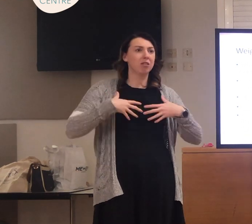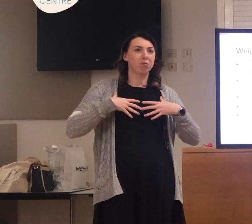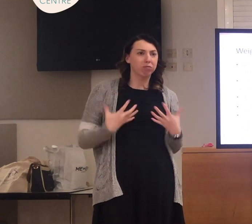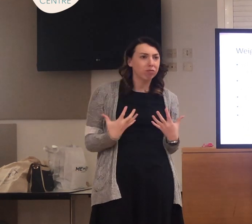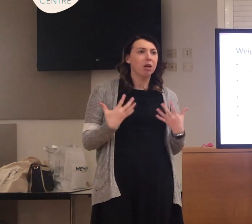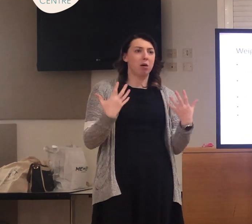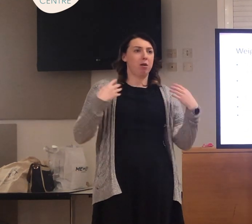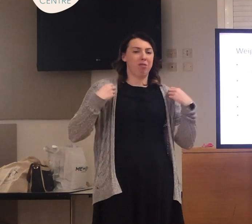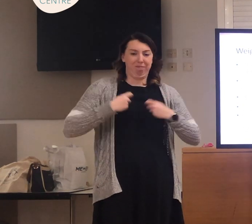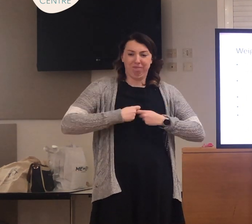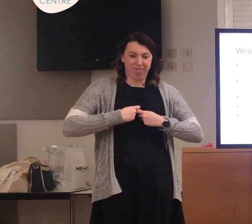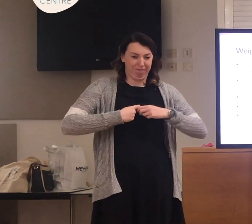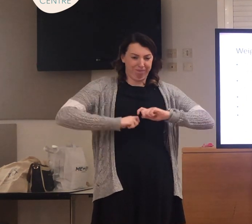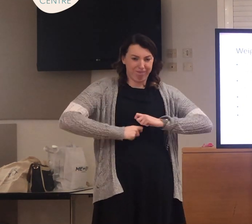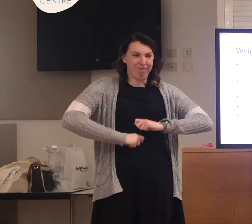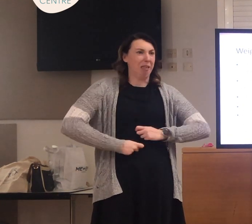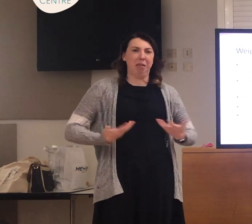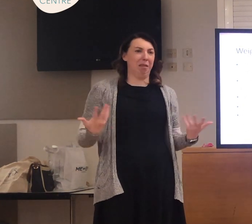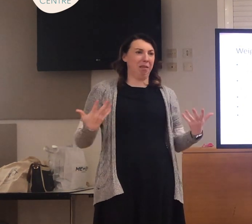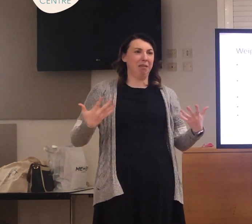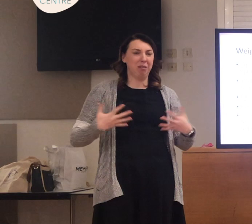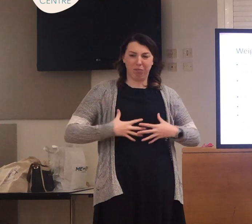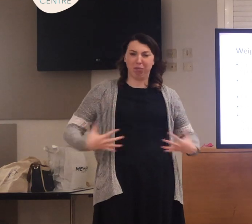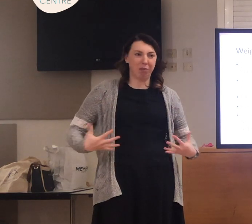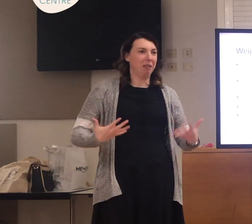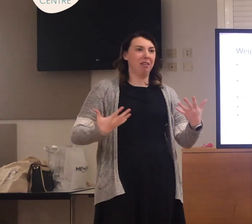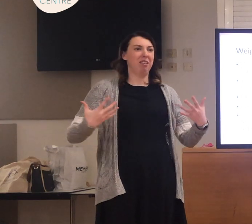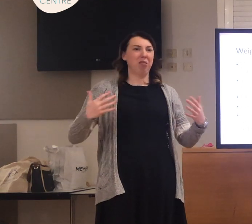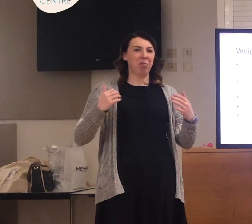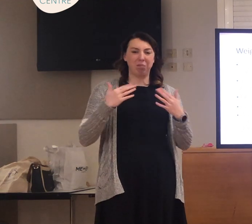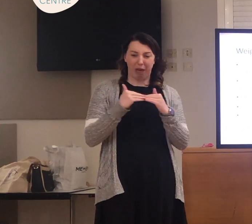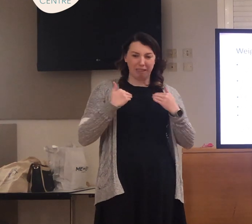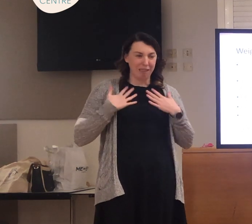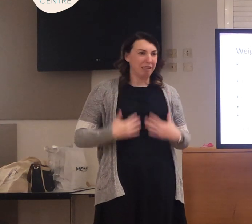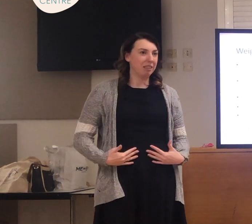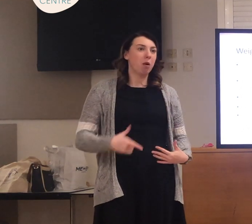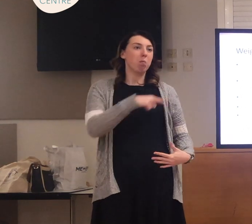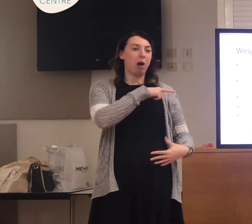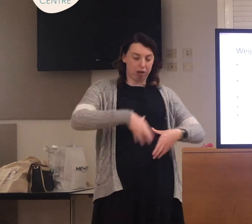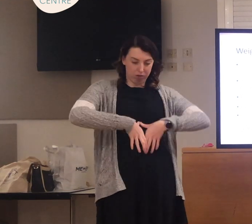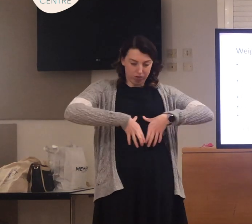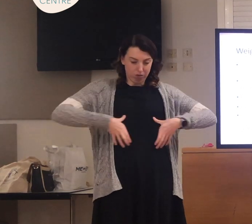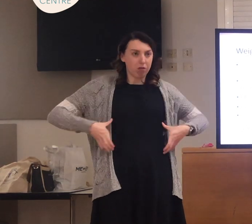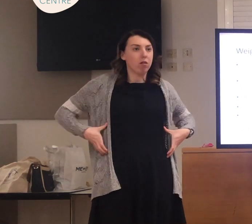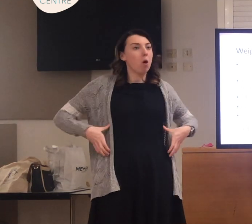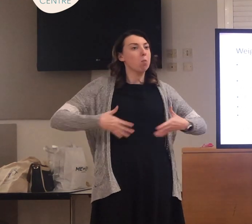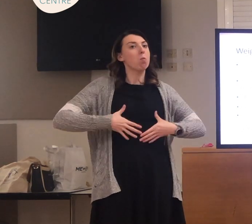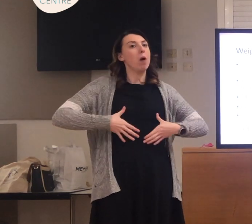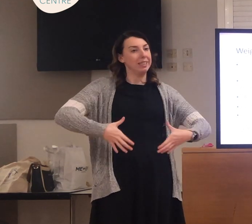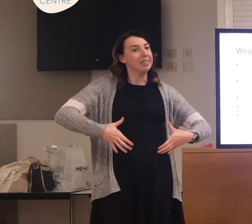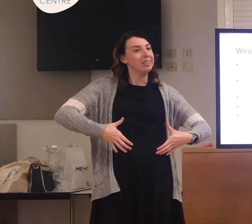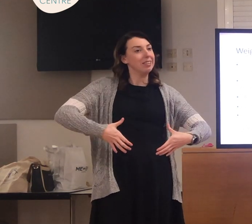blouse doesn't fit, jackets, skirts, everything doesn't fit because this central weight